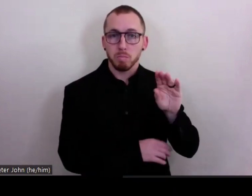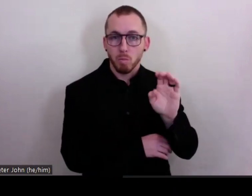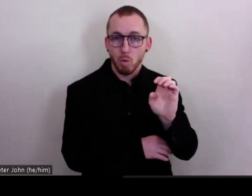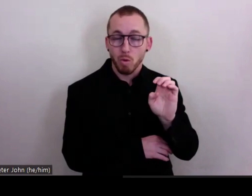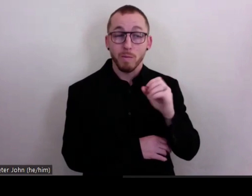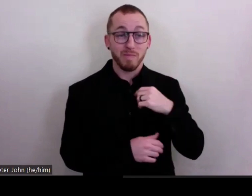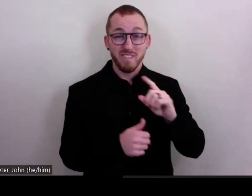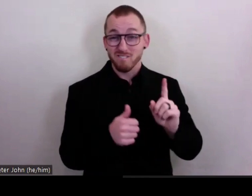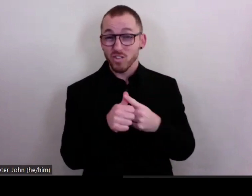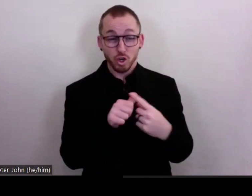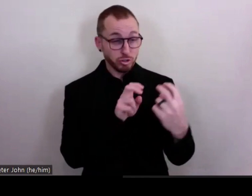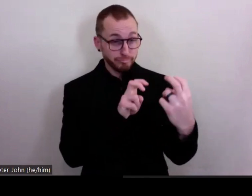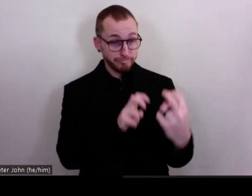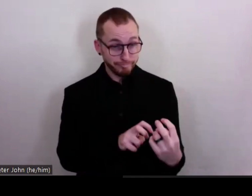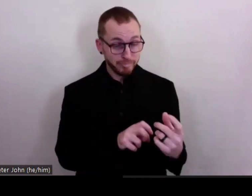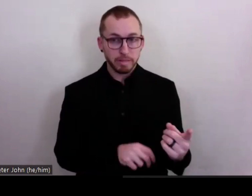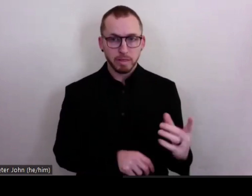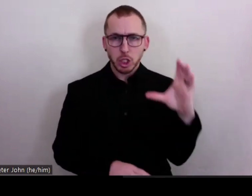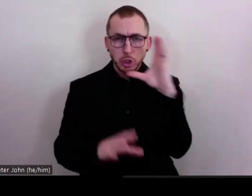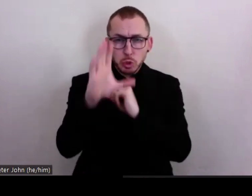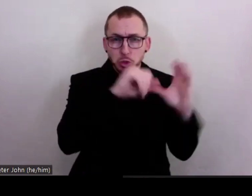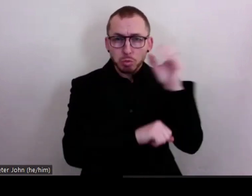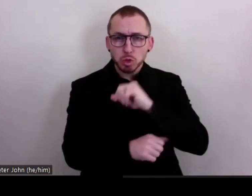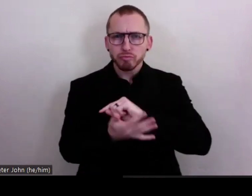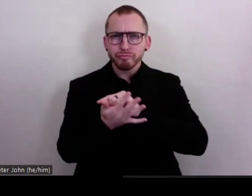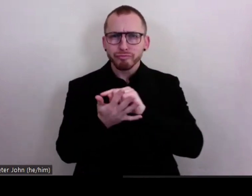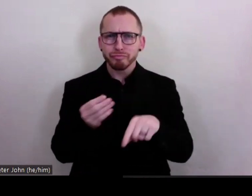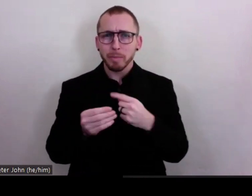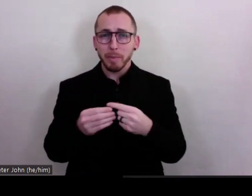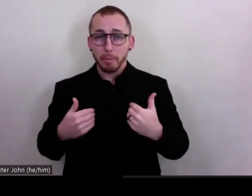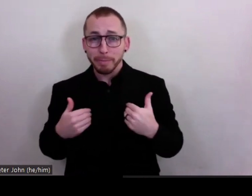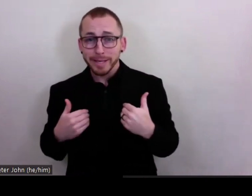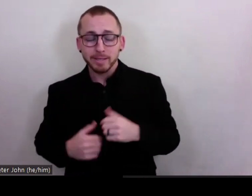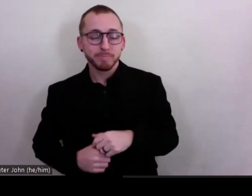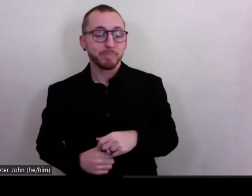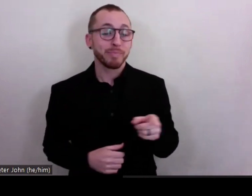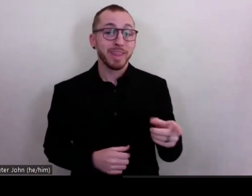also assumed that my father